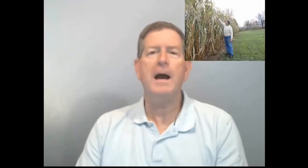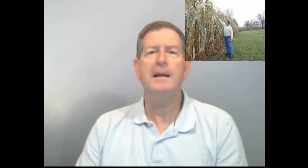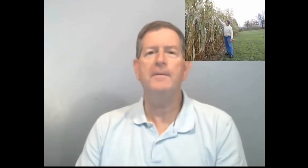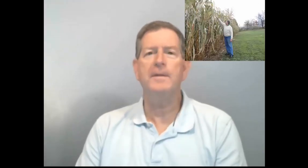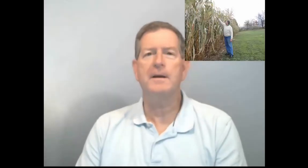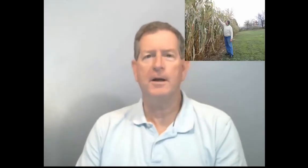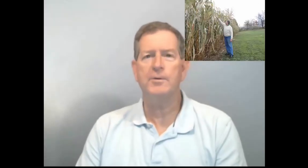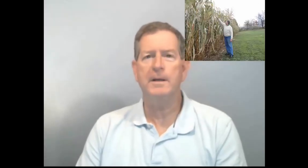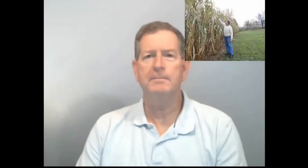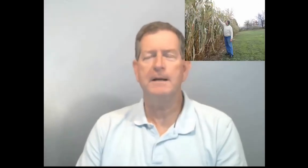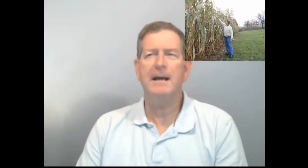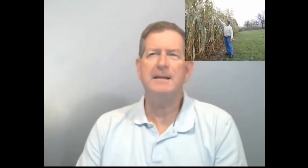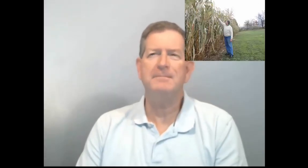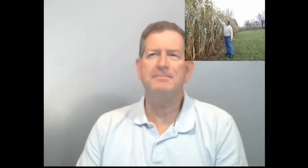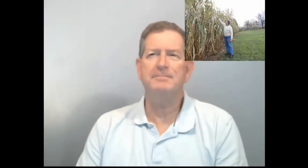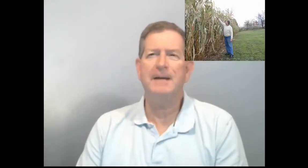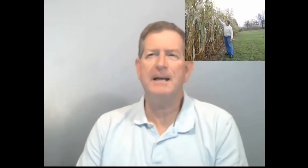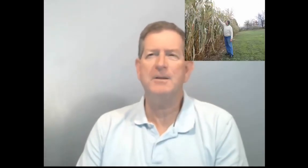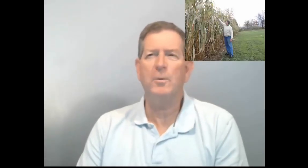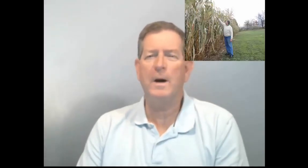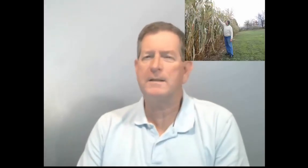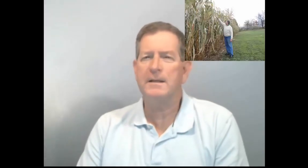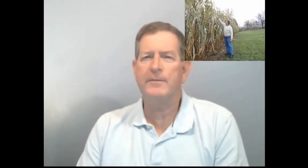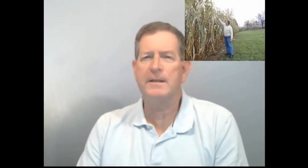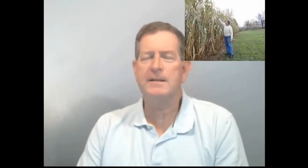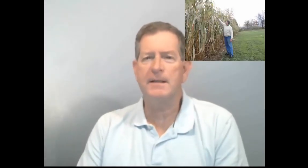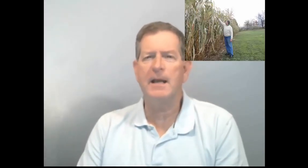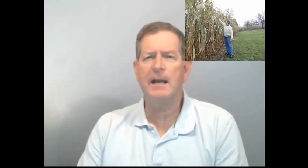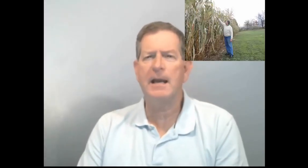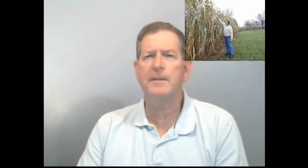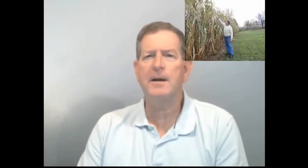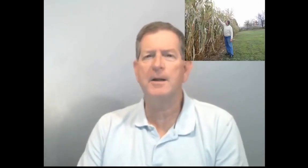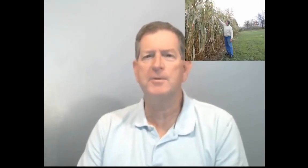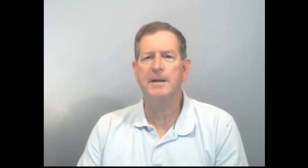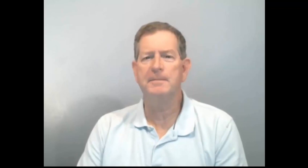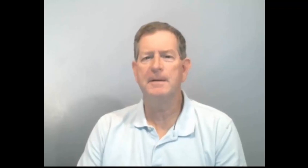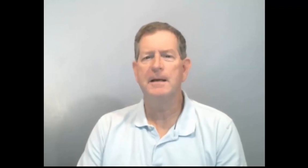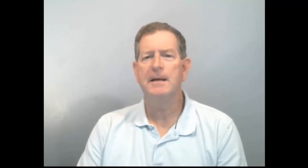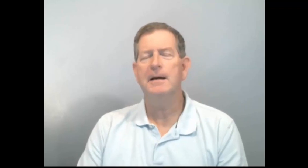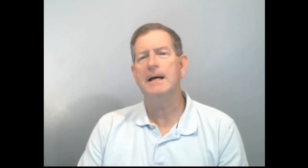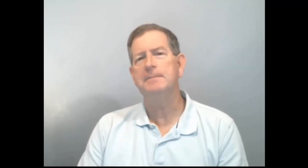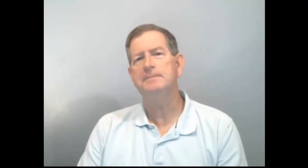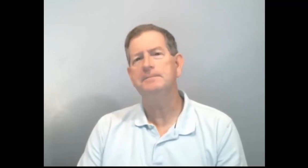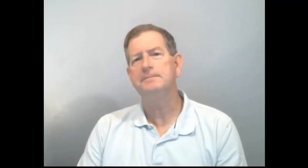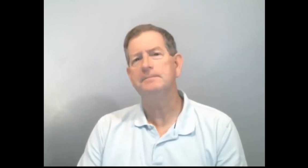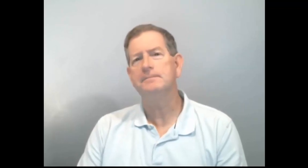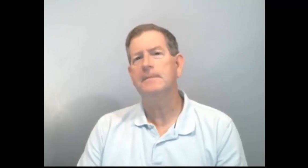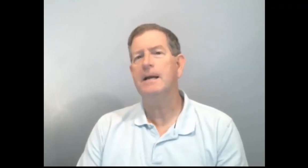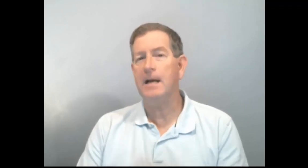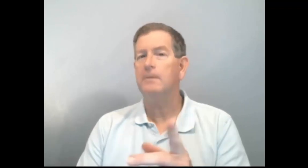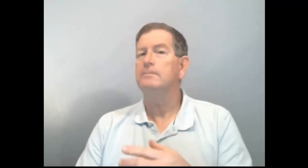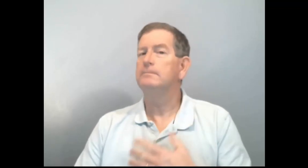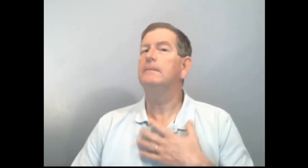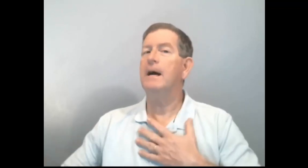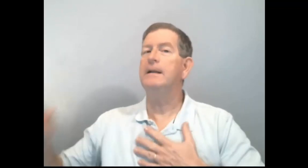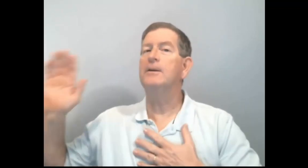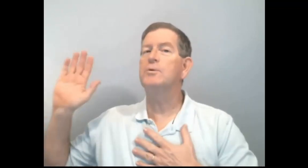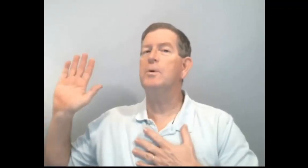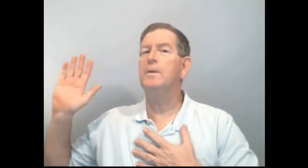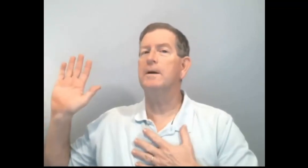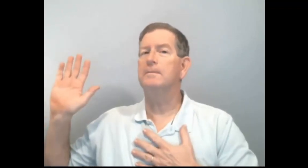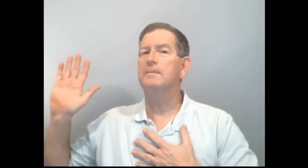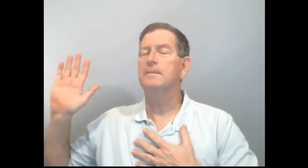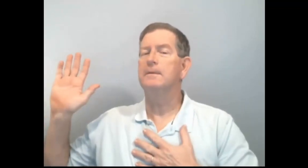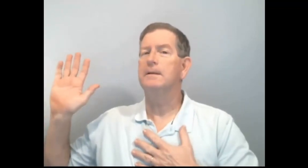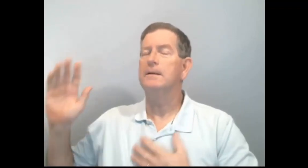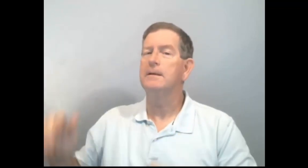Oh, I live in the country. I don't want to live in the city. I like the country. And now, I need the